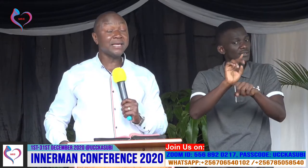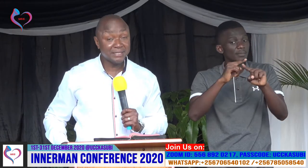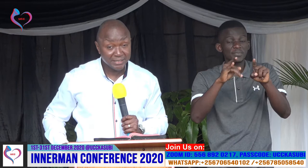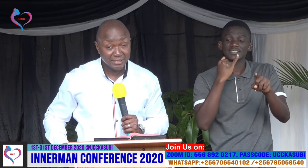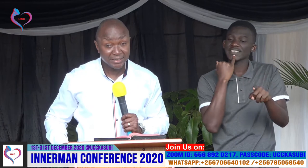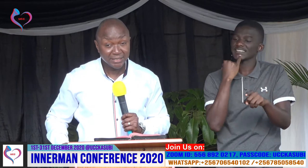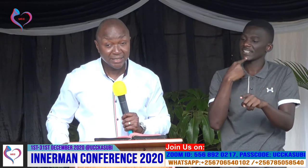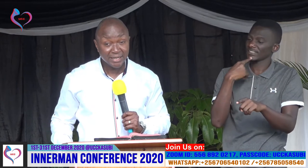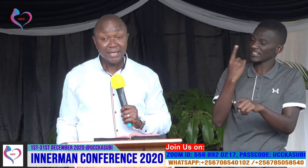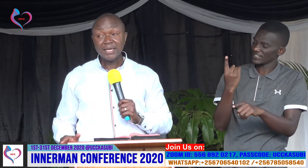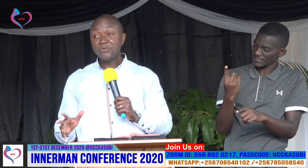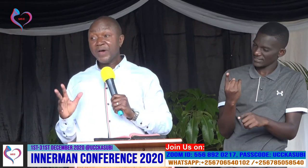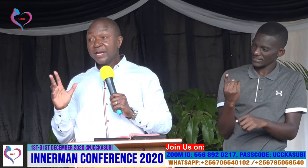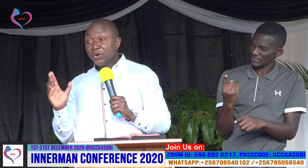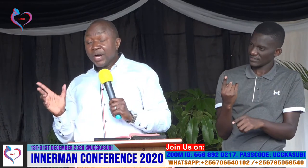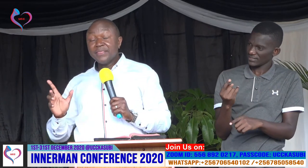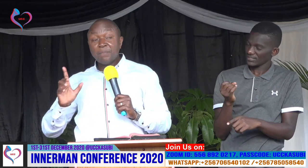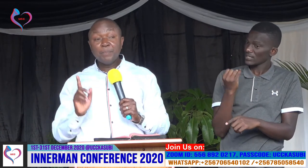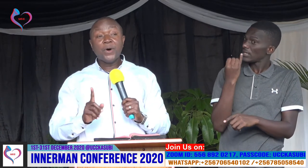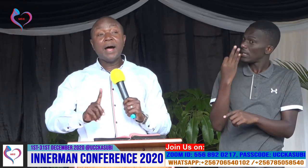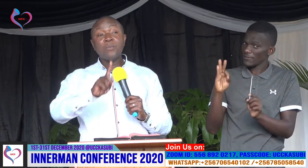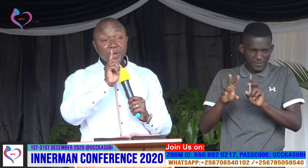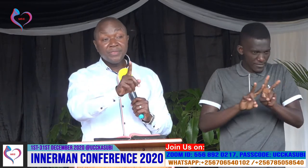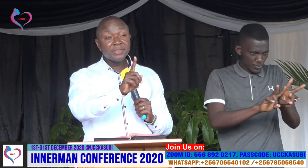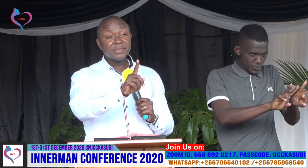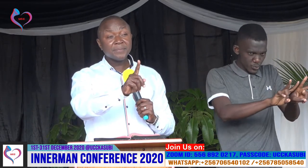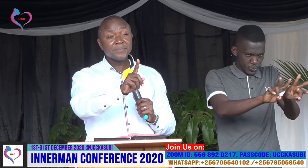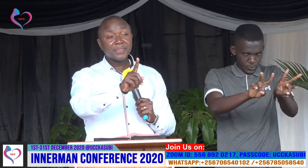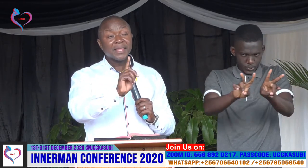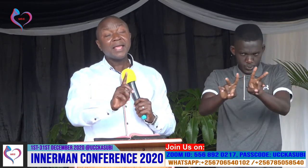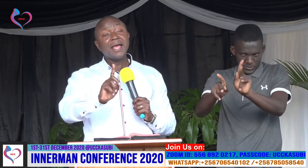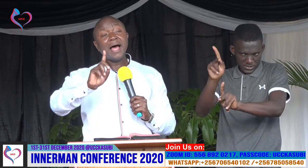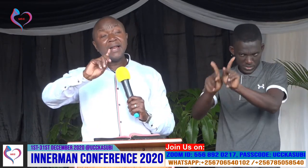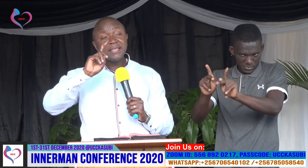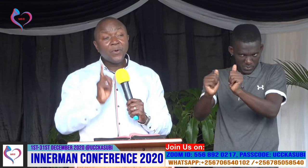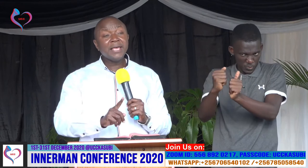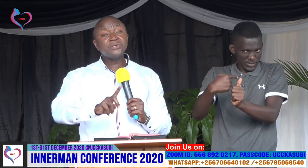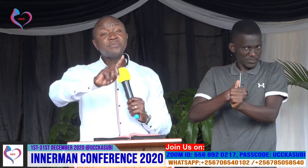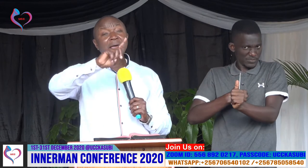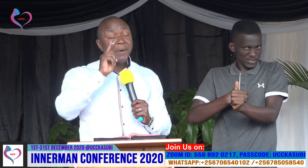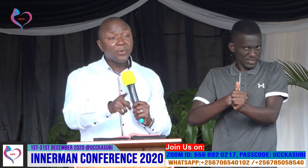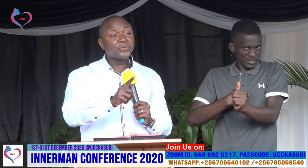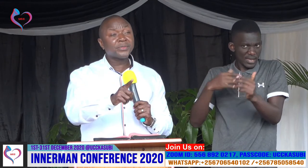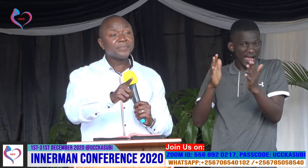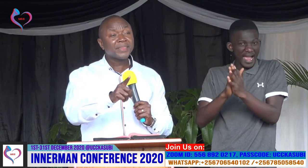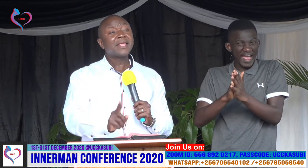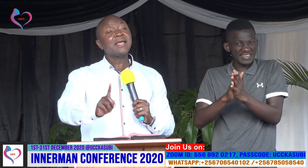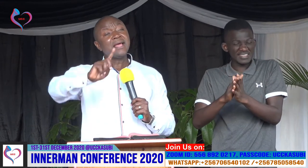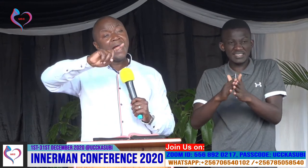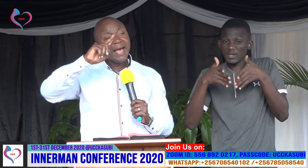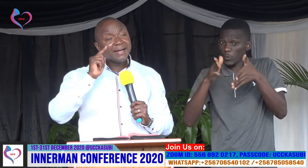Isaiah said, if I look at the people I'm with and the way I use my mouth,